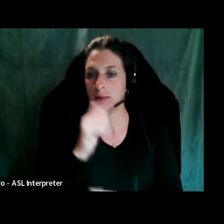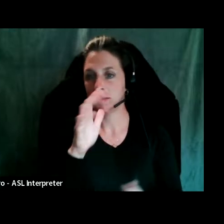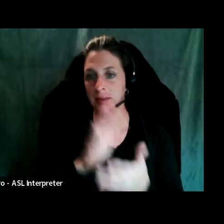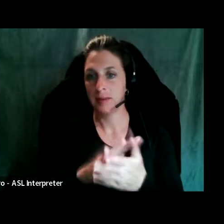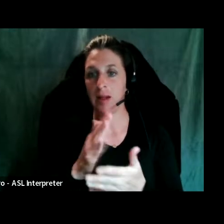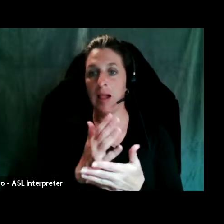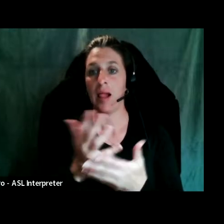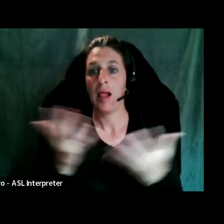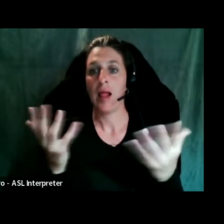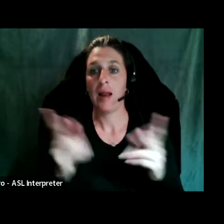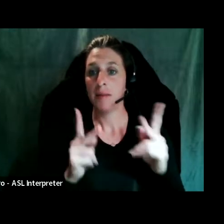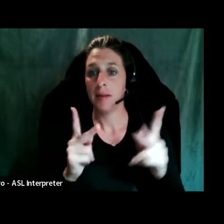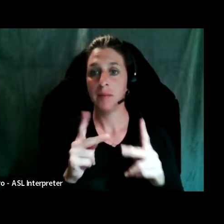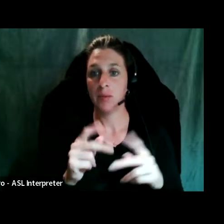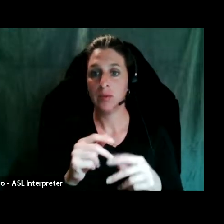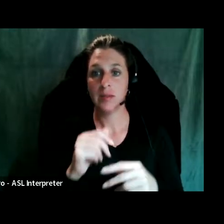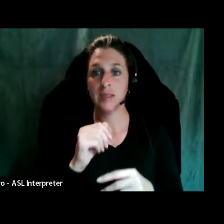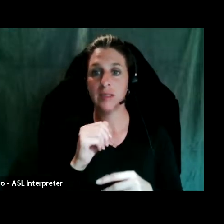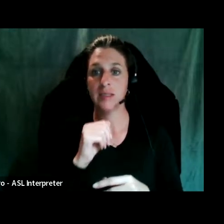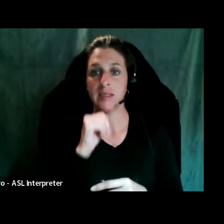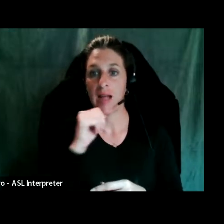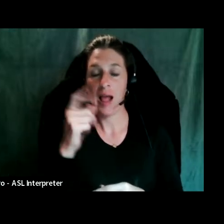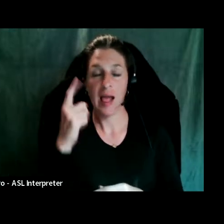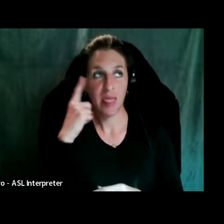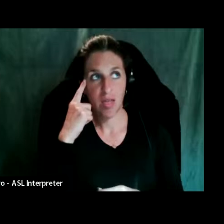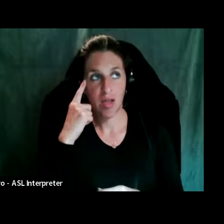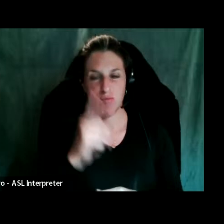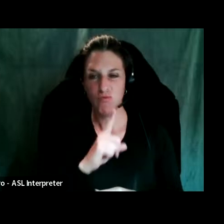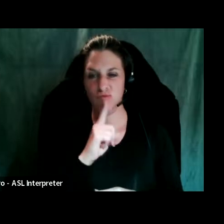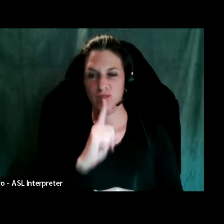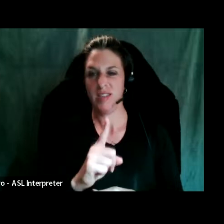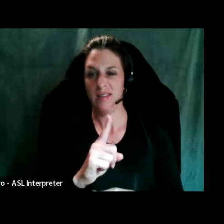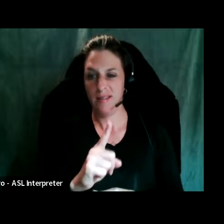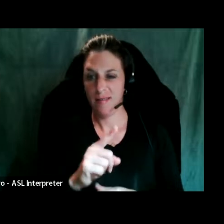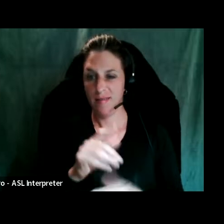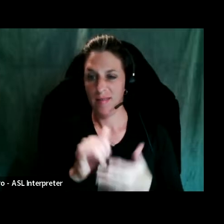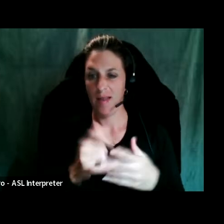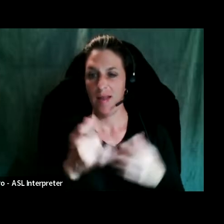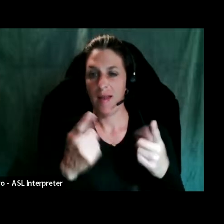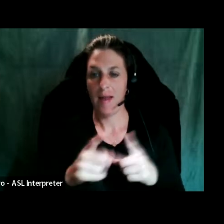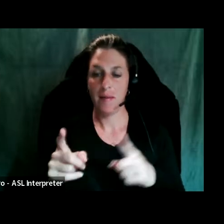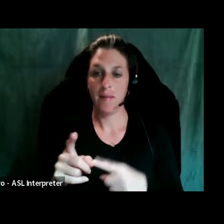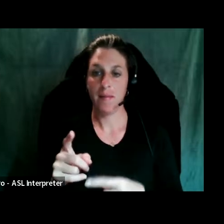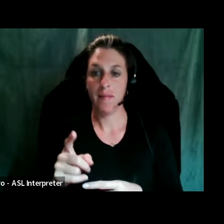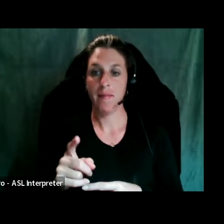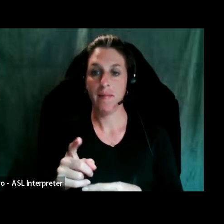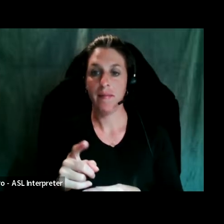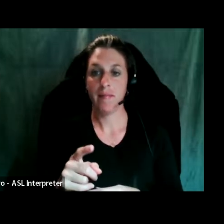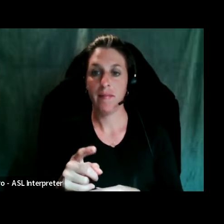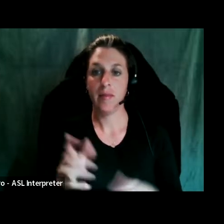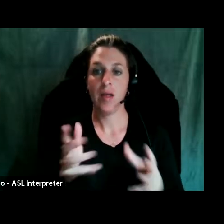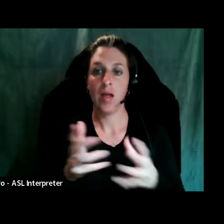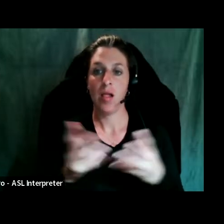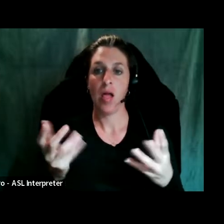didn't even think it was like a real thing that was happening. And so there is a lot